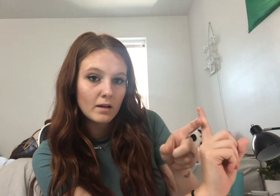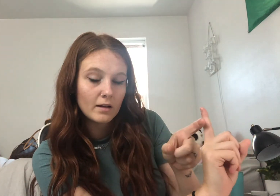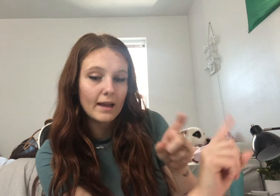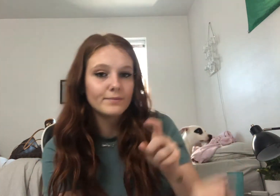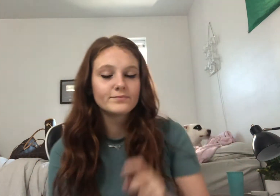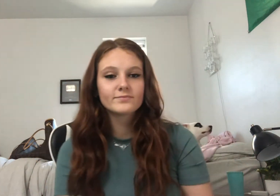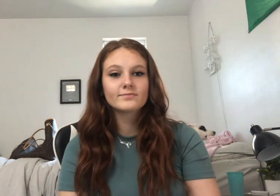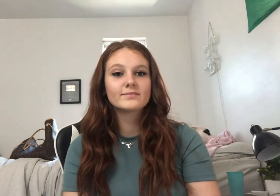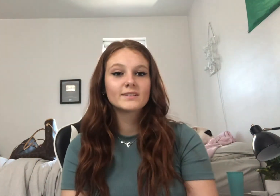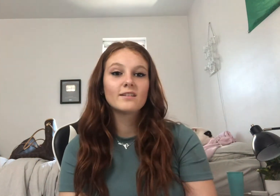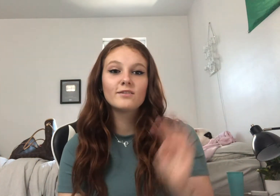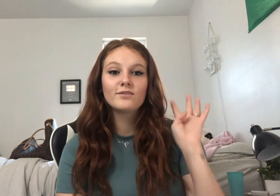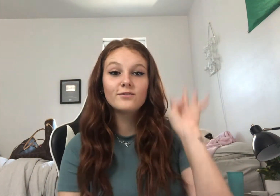Okay. 4.